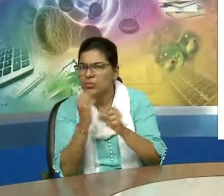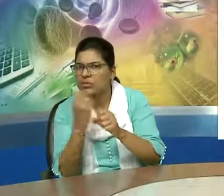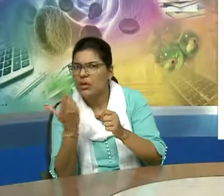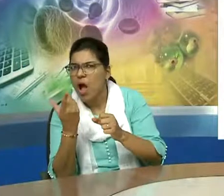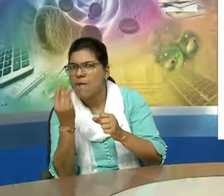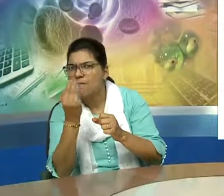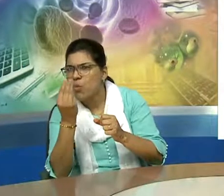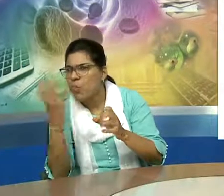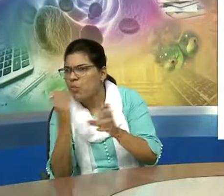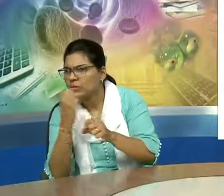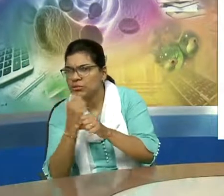growing.